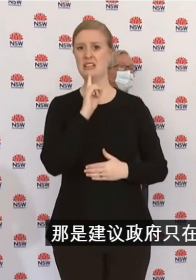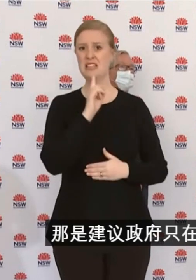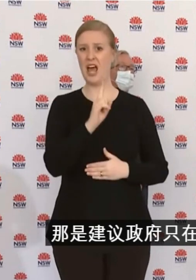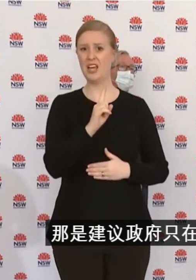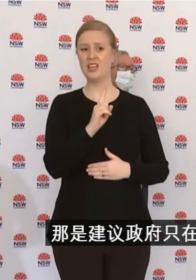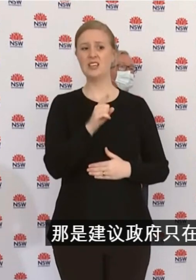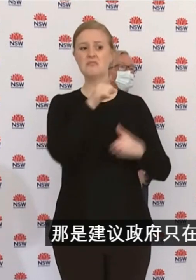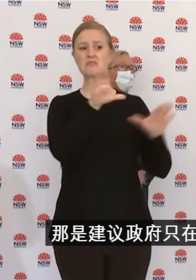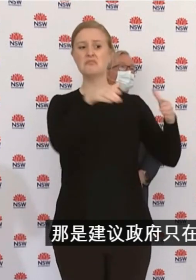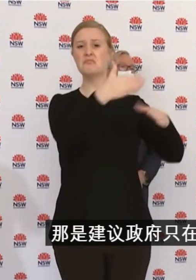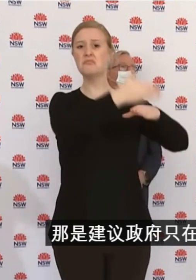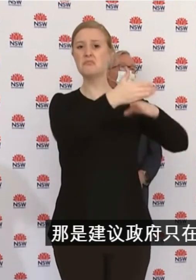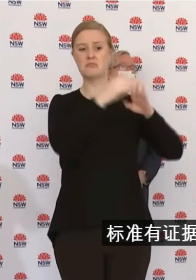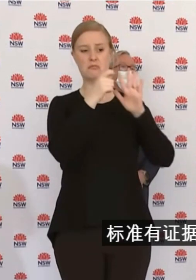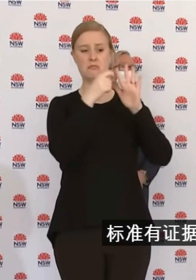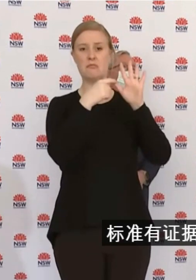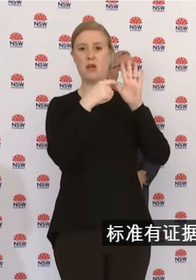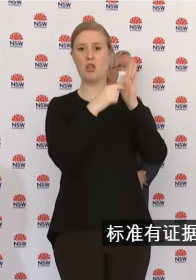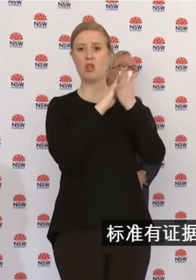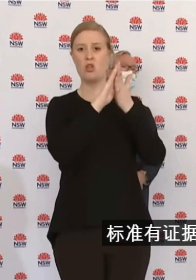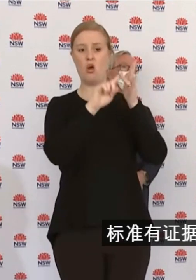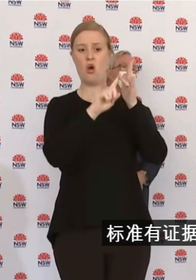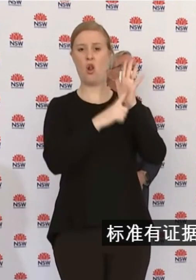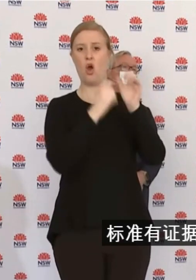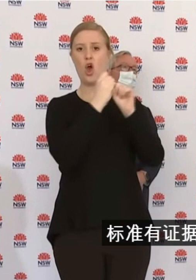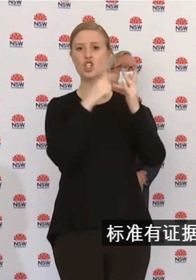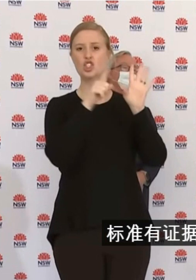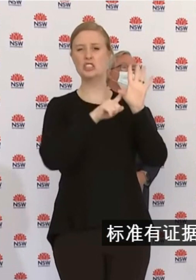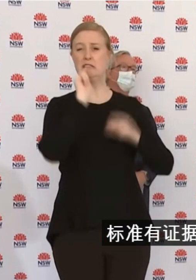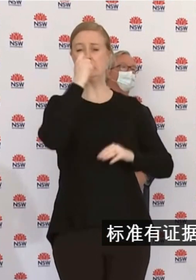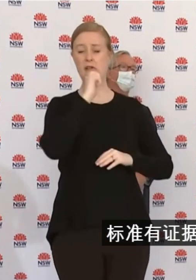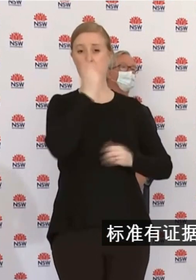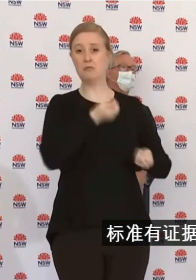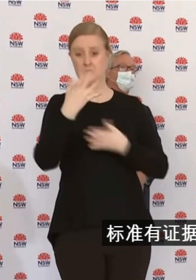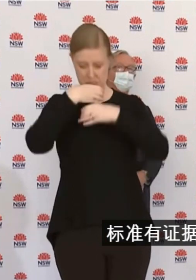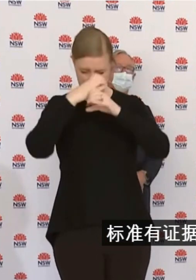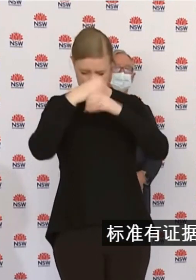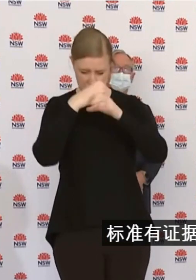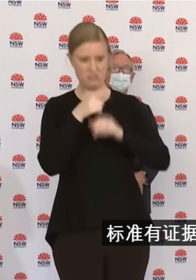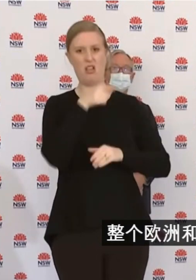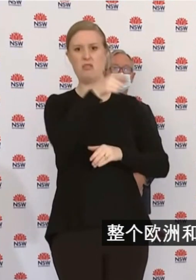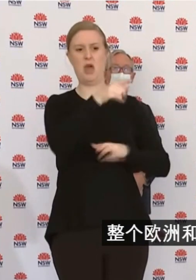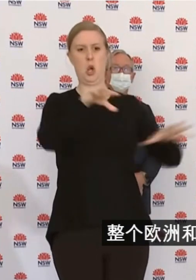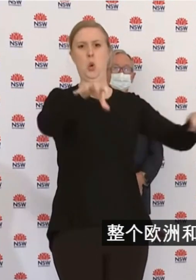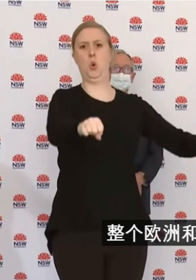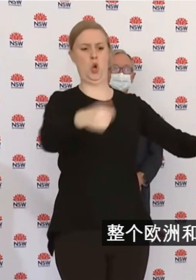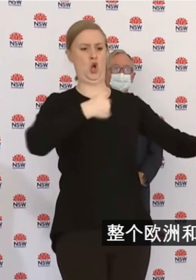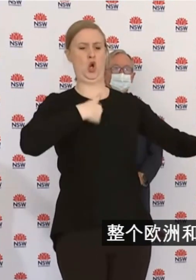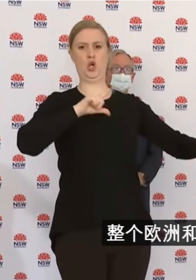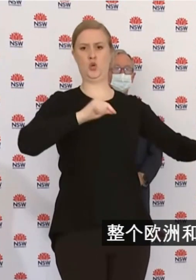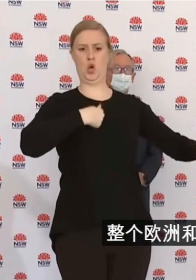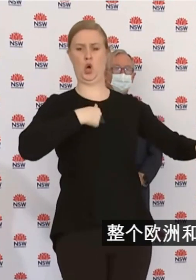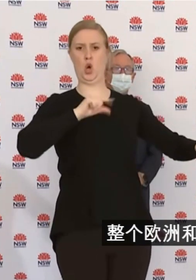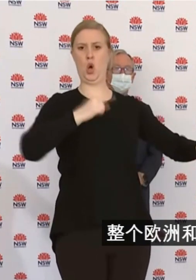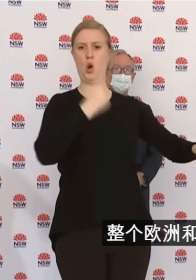advising government use our tests only, we're the gold standard. There is evidence right around the world and adoption in all of Europe and